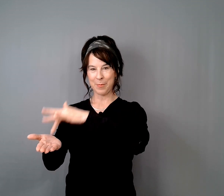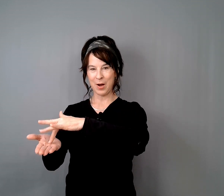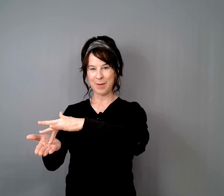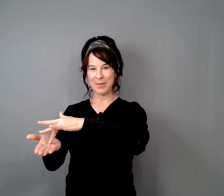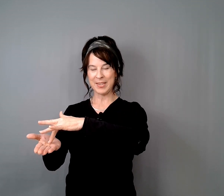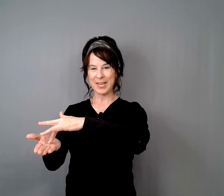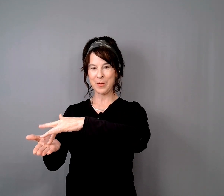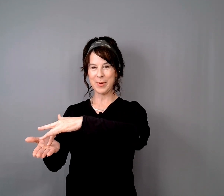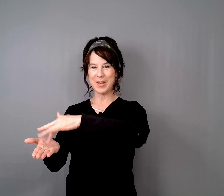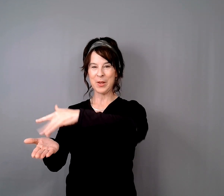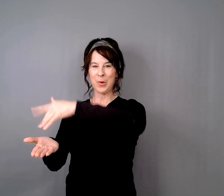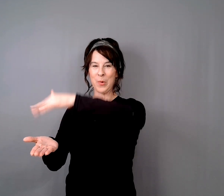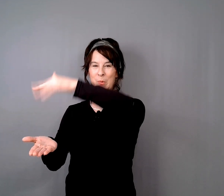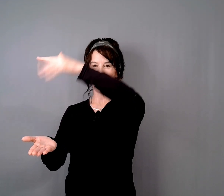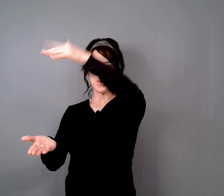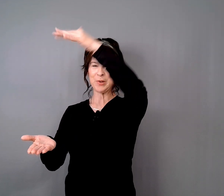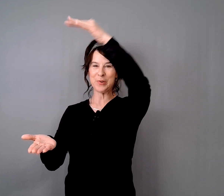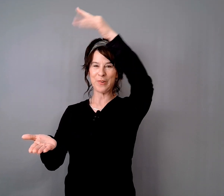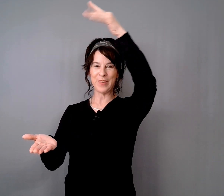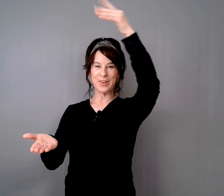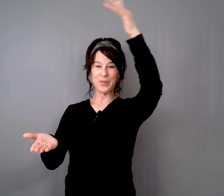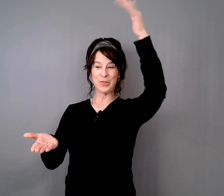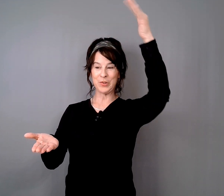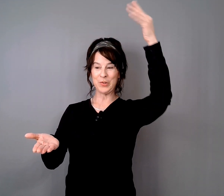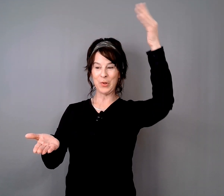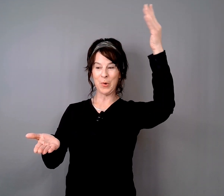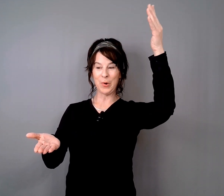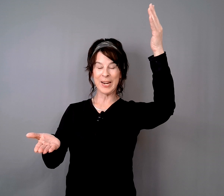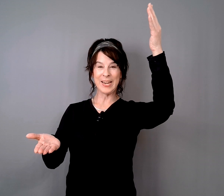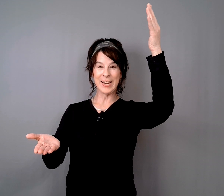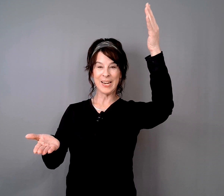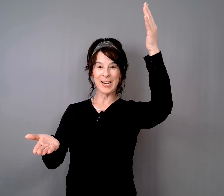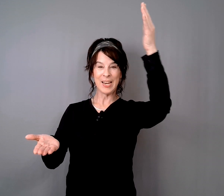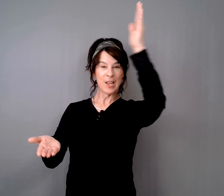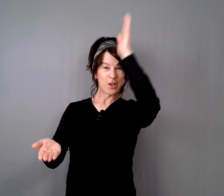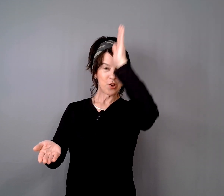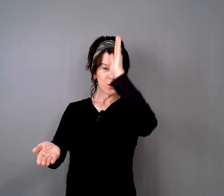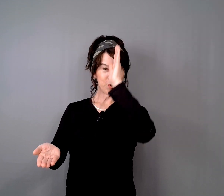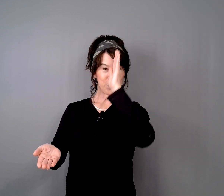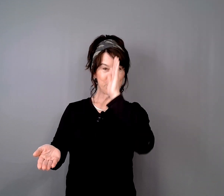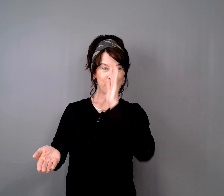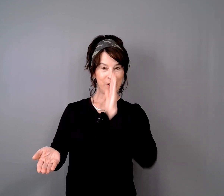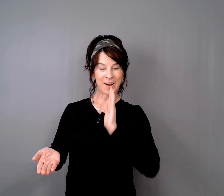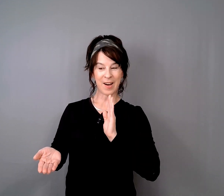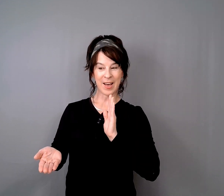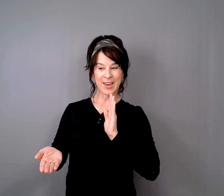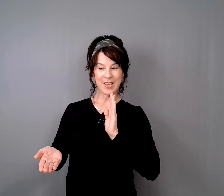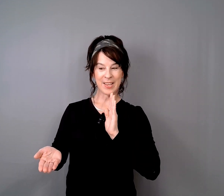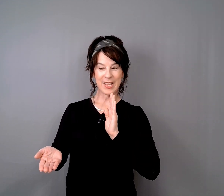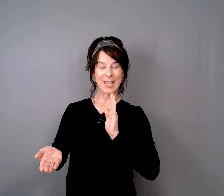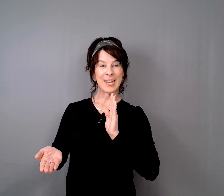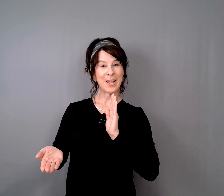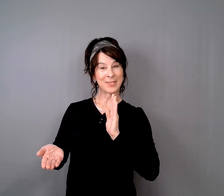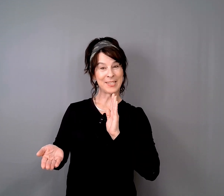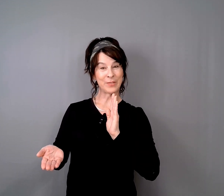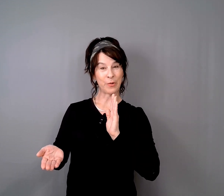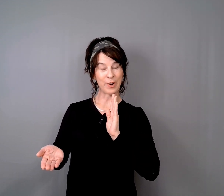palm of the other one. Wiggle your fingers. Glory to God. Now it says